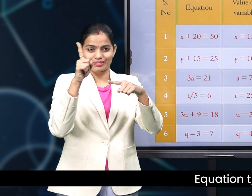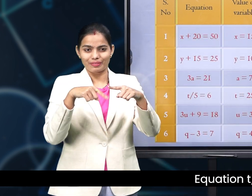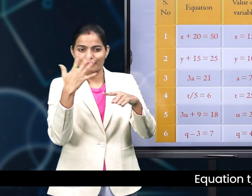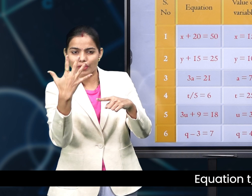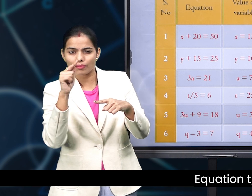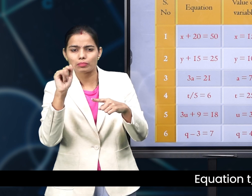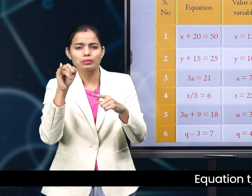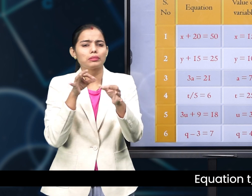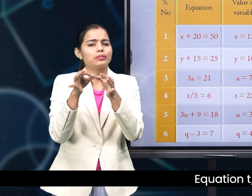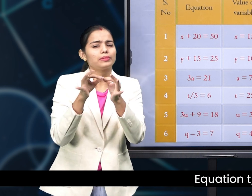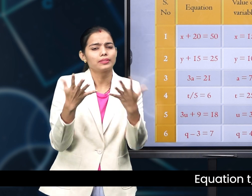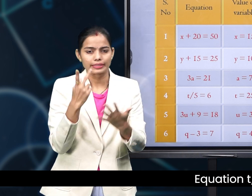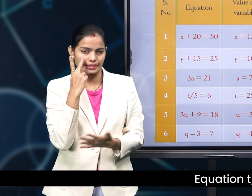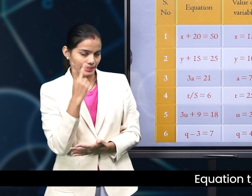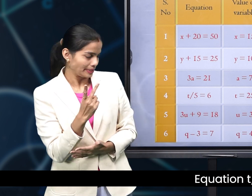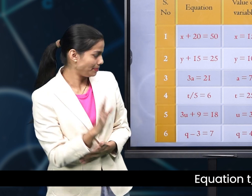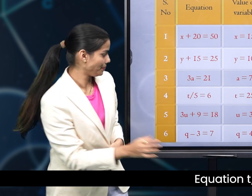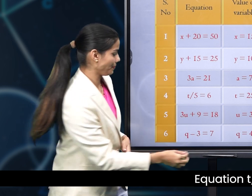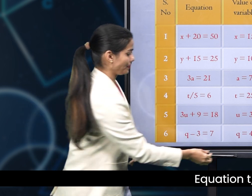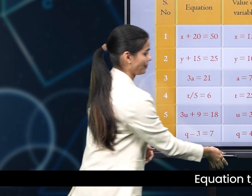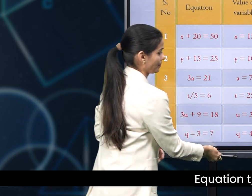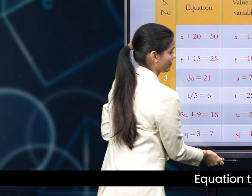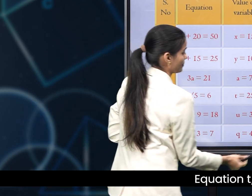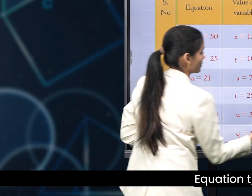Equation t by 5 is equal to 6